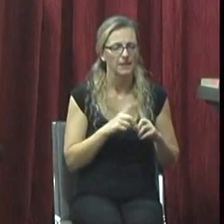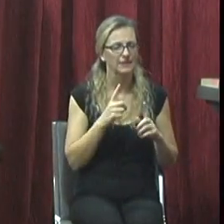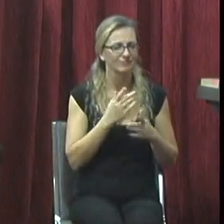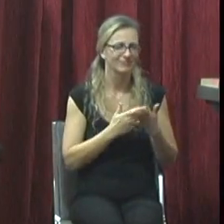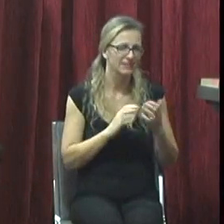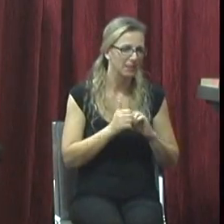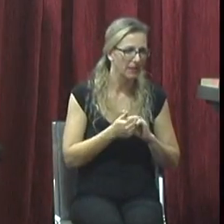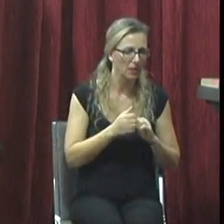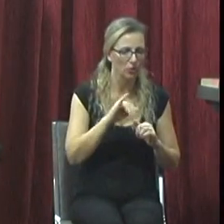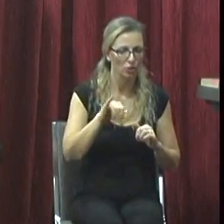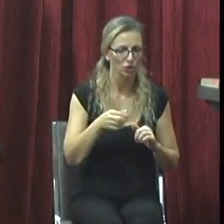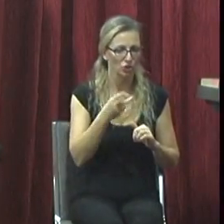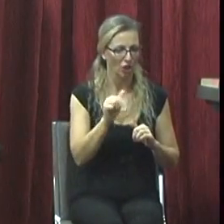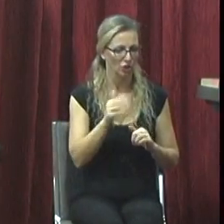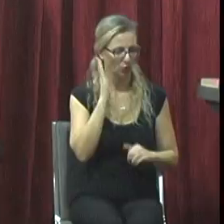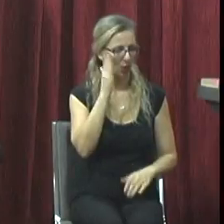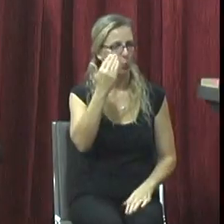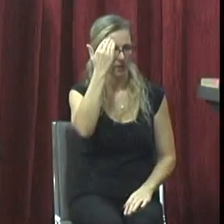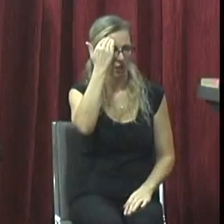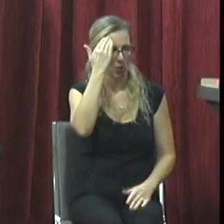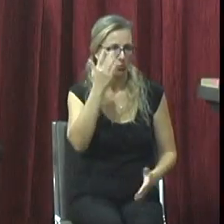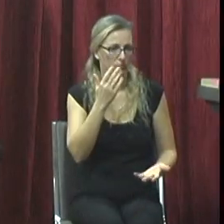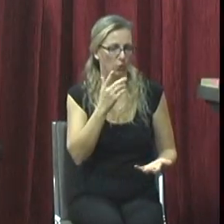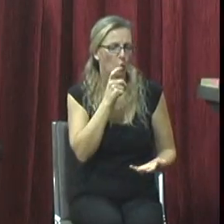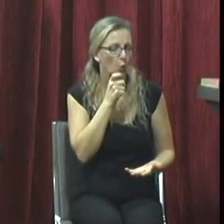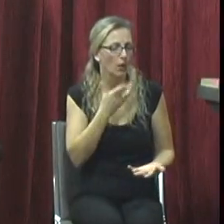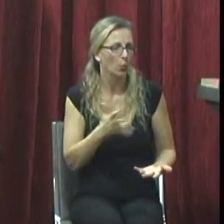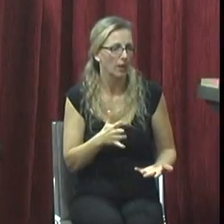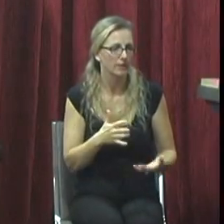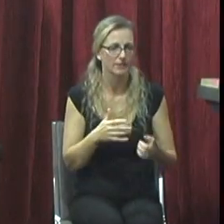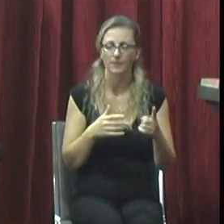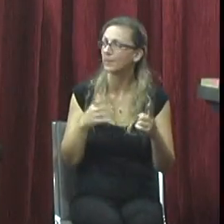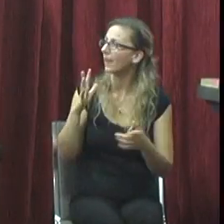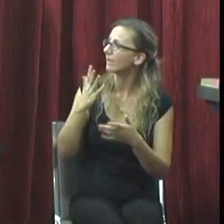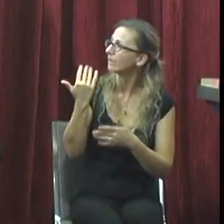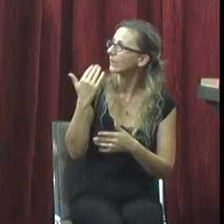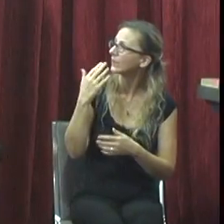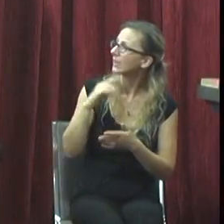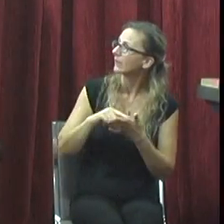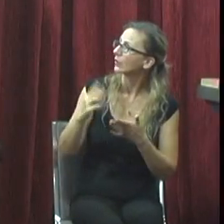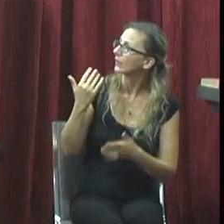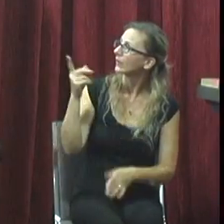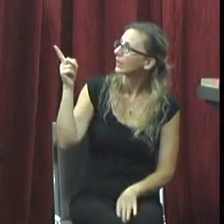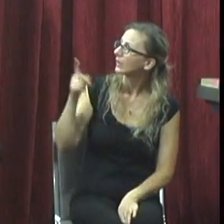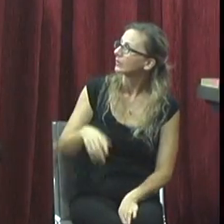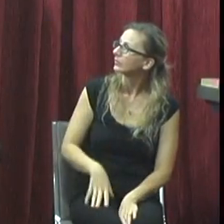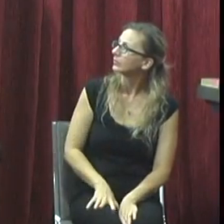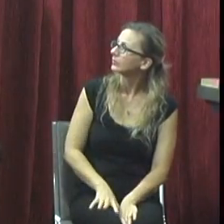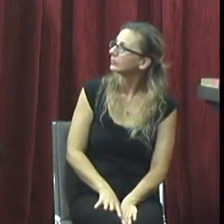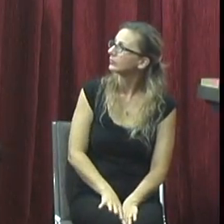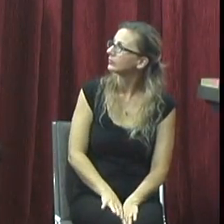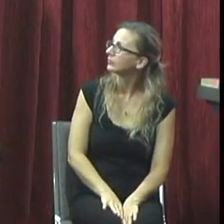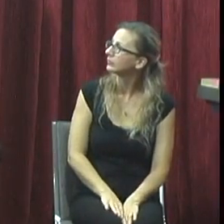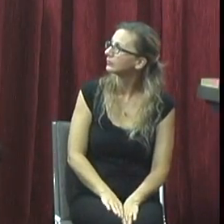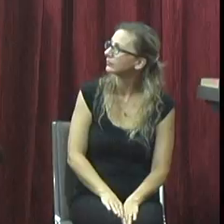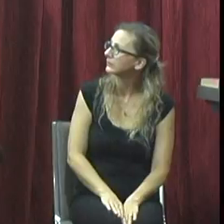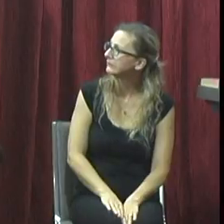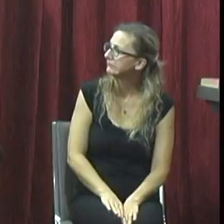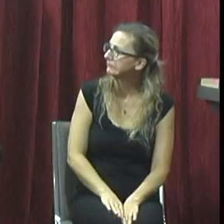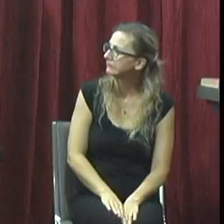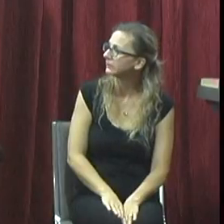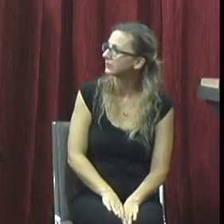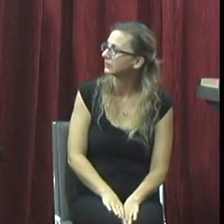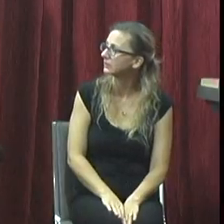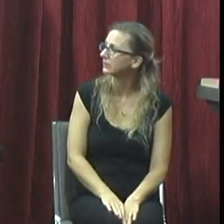somehow Joshua would know who it was. Verse 15, then whoever is taken with whatever is under the ban must be burned